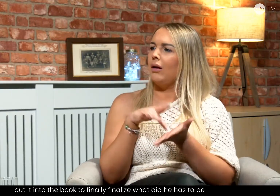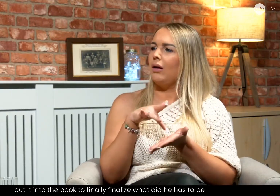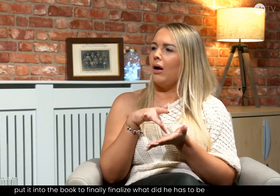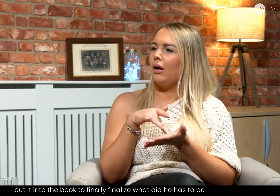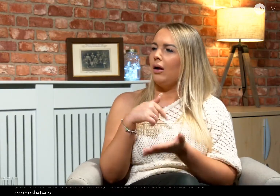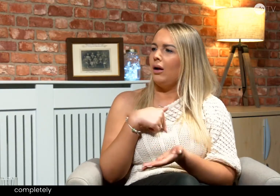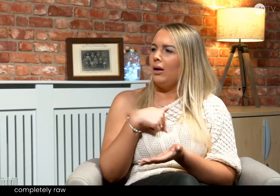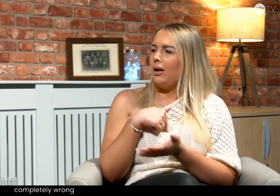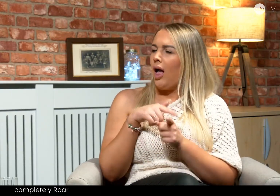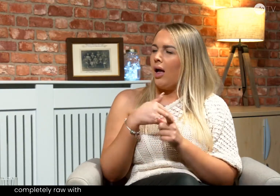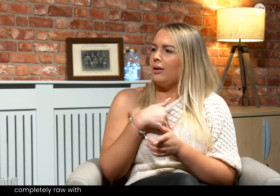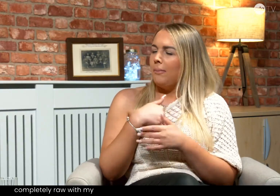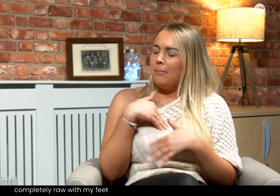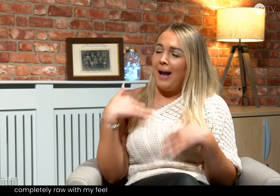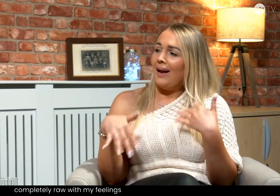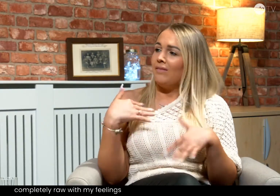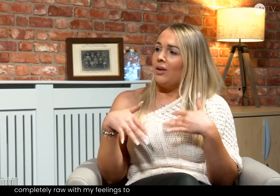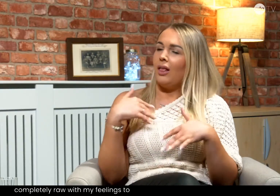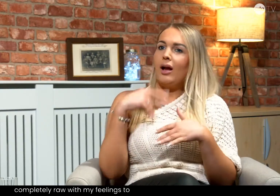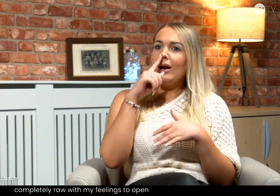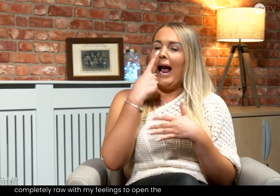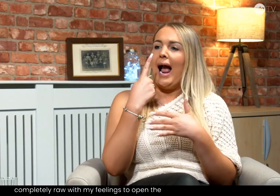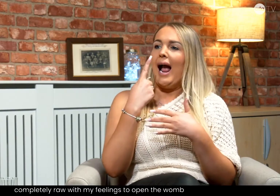feelings, to open the wounds that I had tried to close.